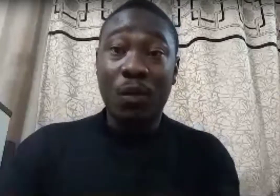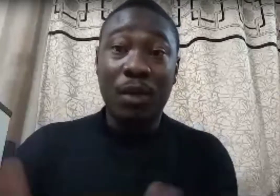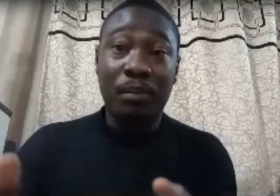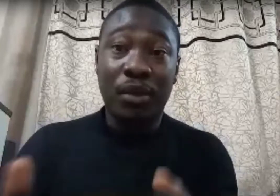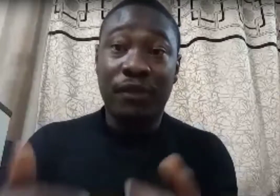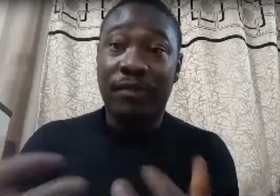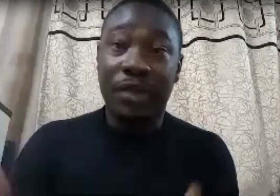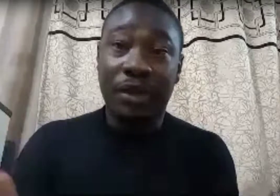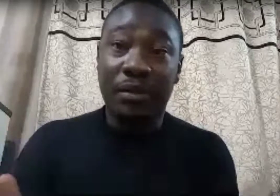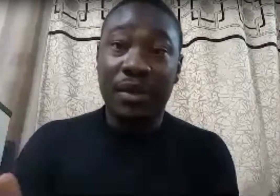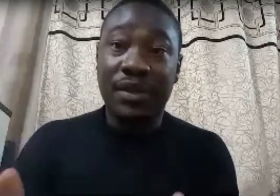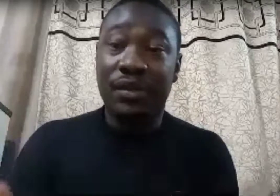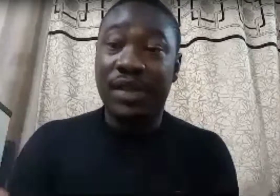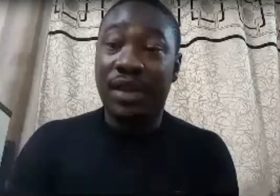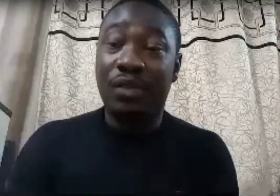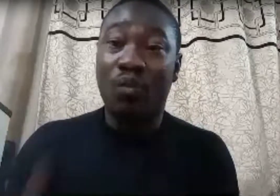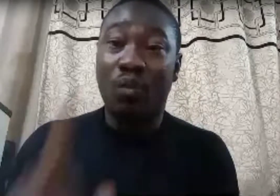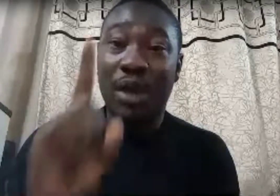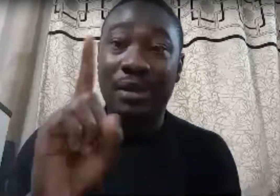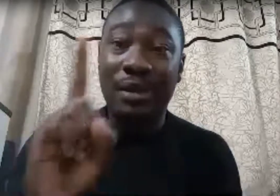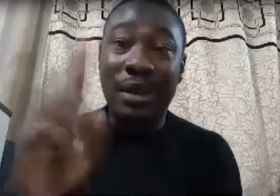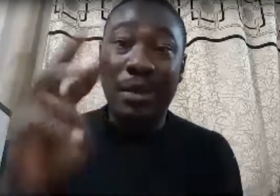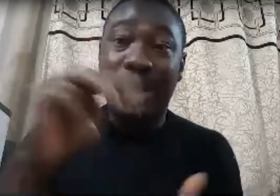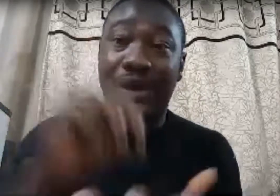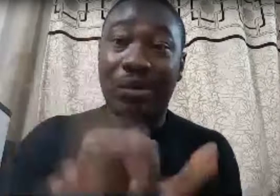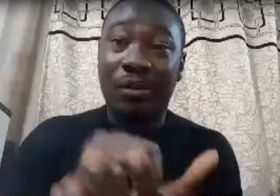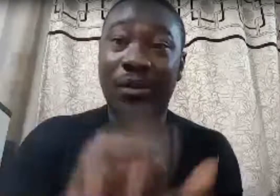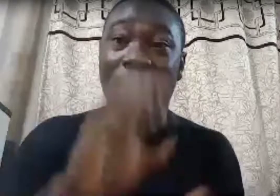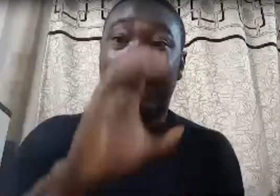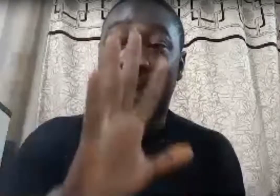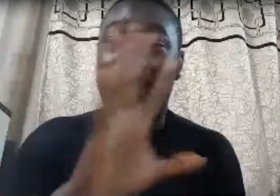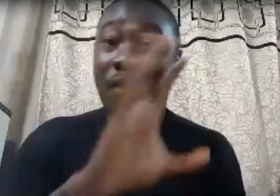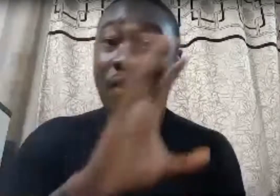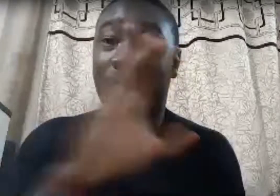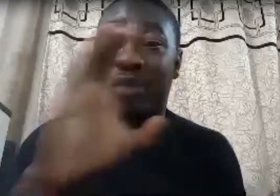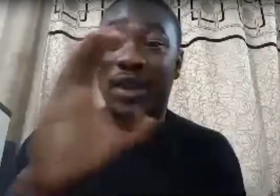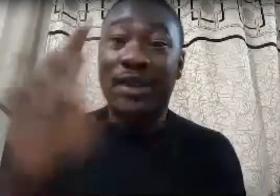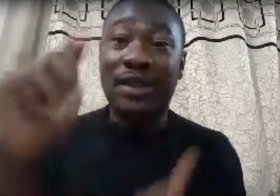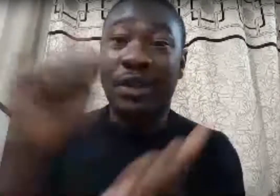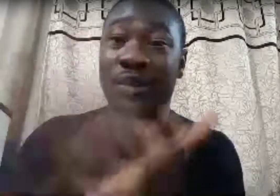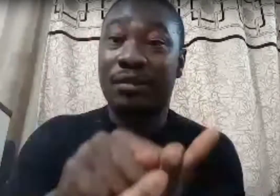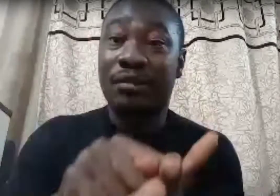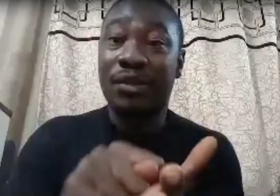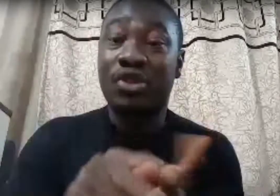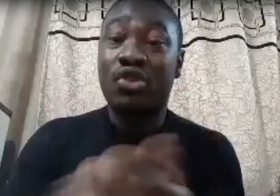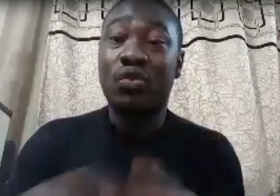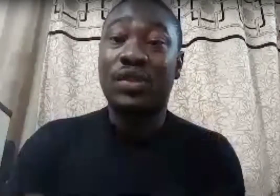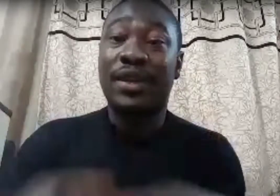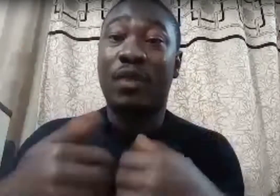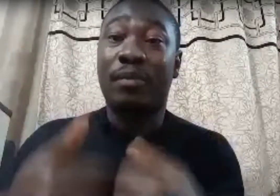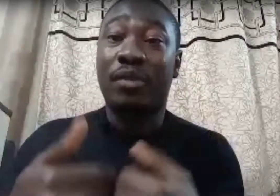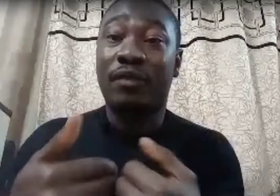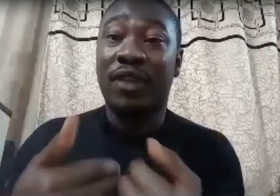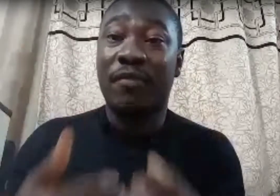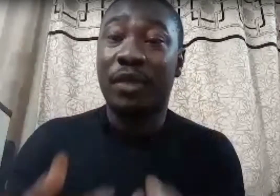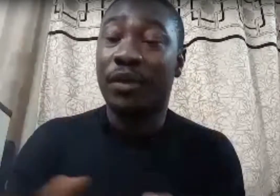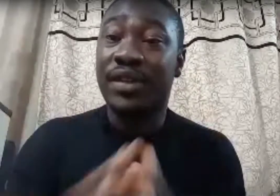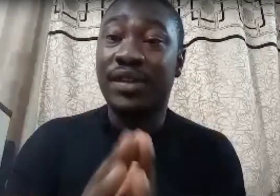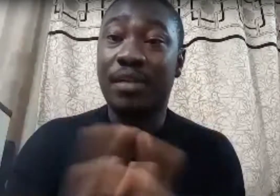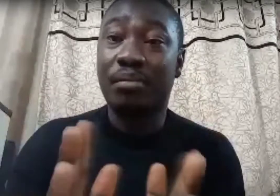1,500,000. You just want to sign 1.5 million. It's simple. This is how to sign point in sign language. Just put it forward.